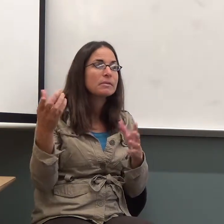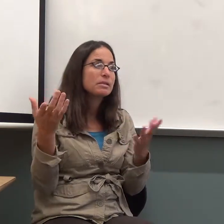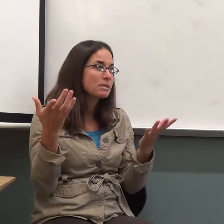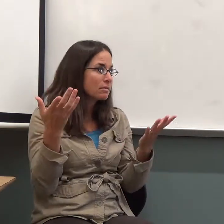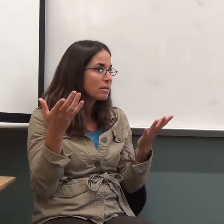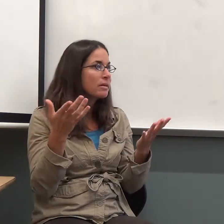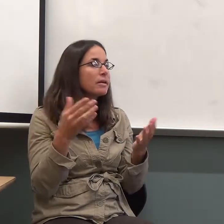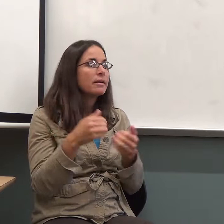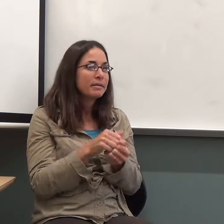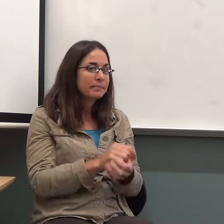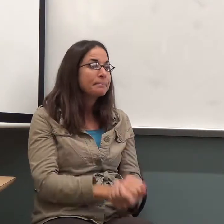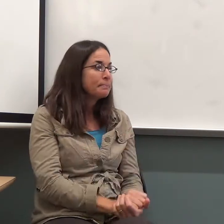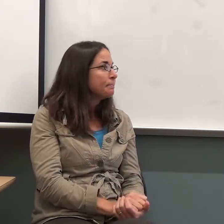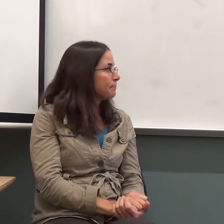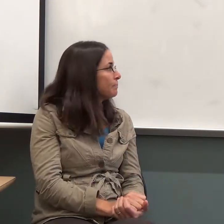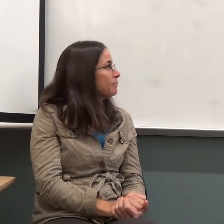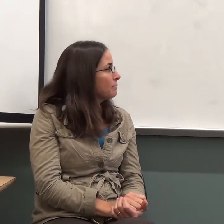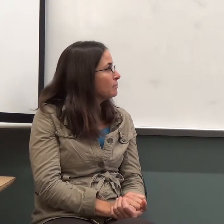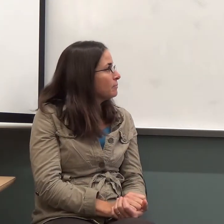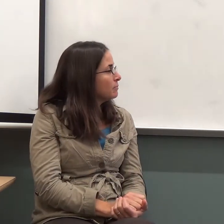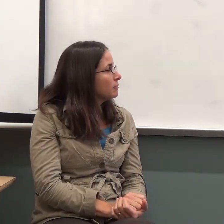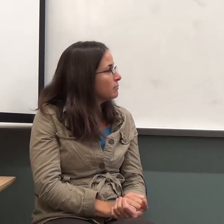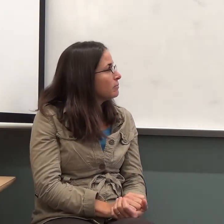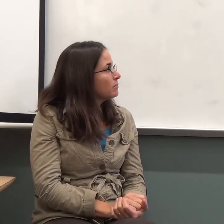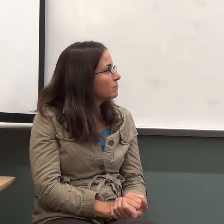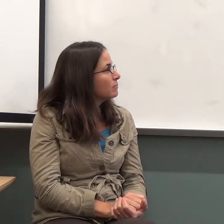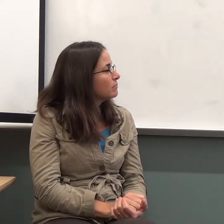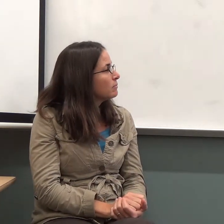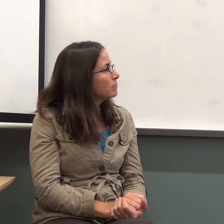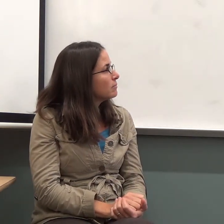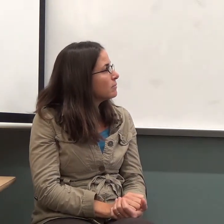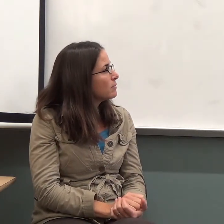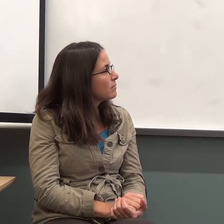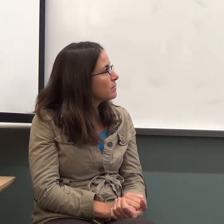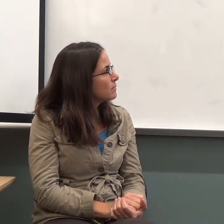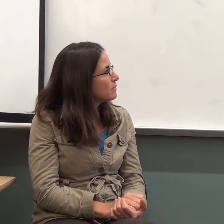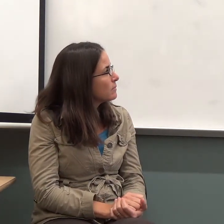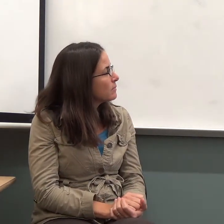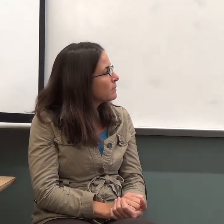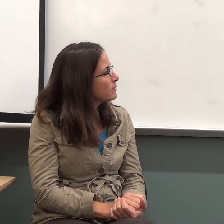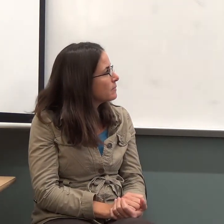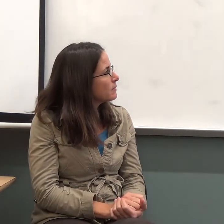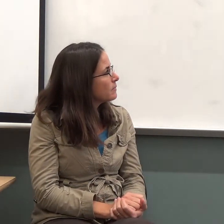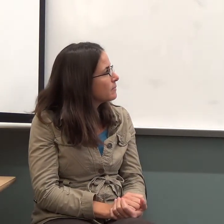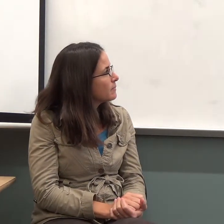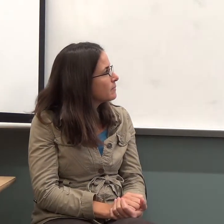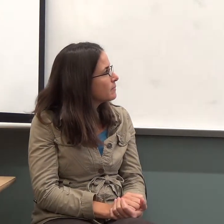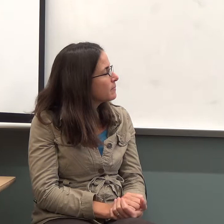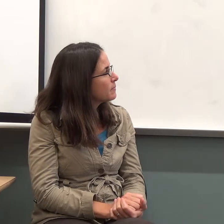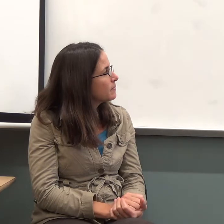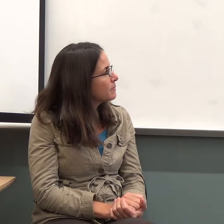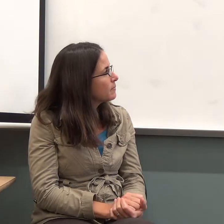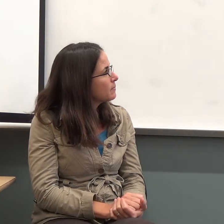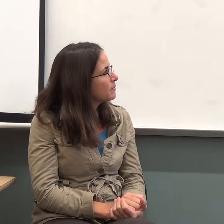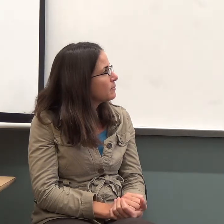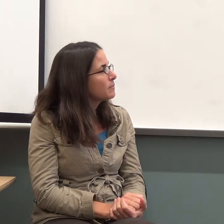Sometimes that's true. But sleep apnea is one of the causes. Can be one of the Can be. causes. Okay. But does